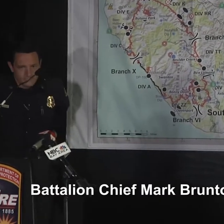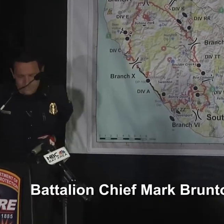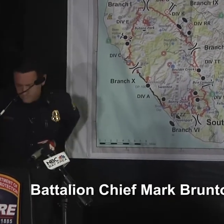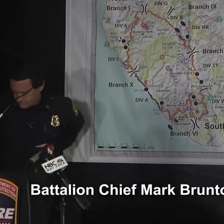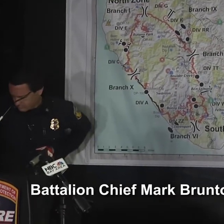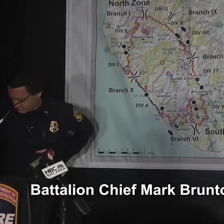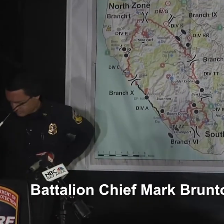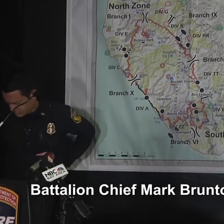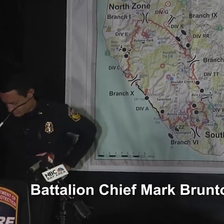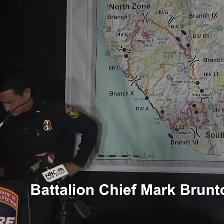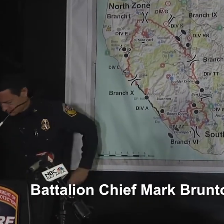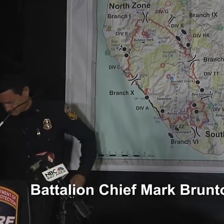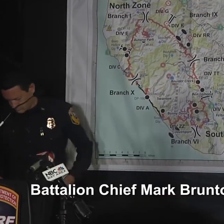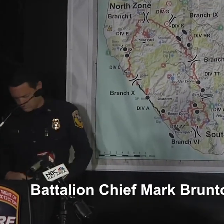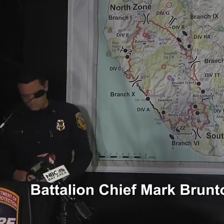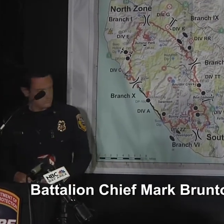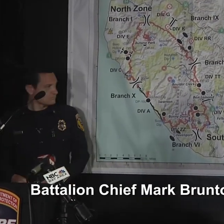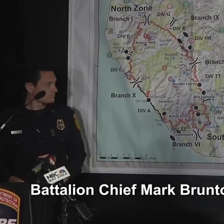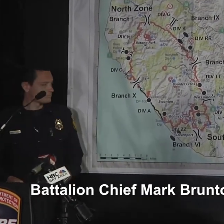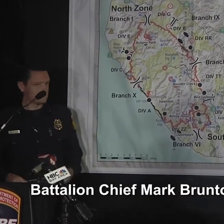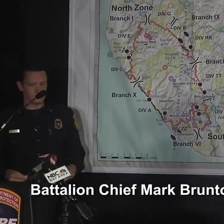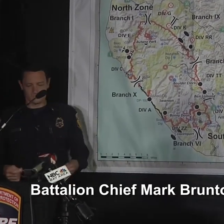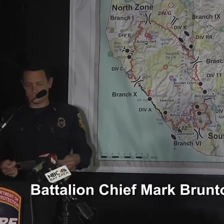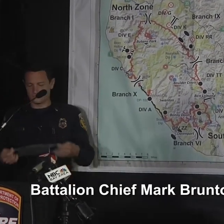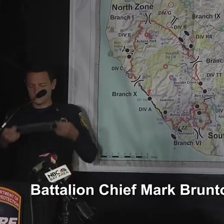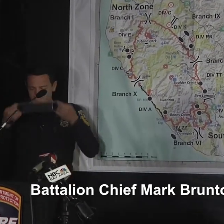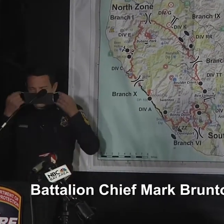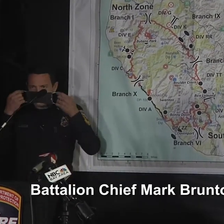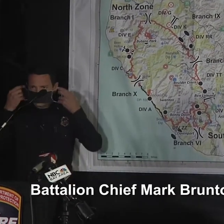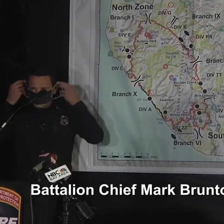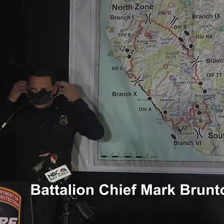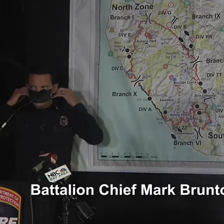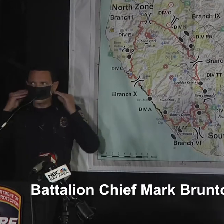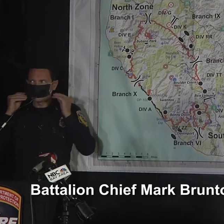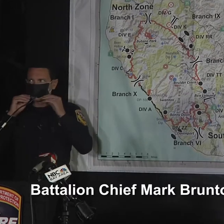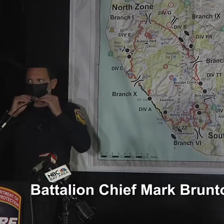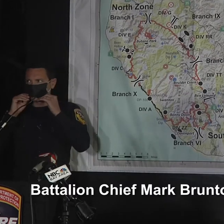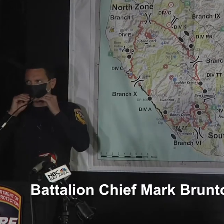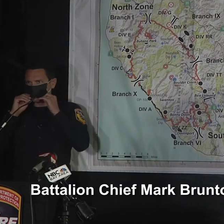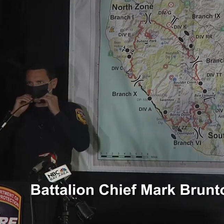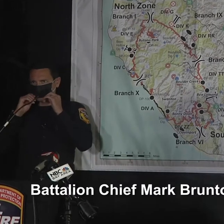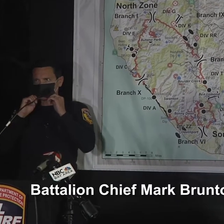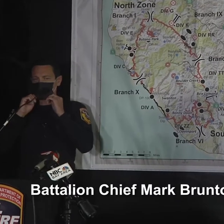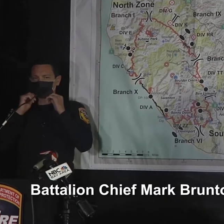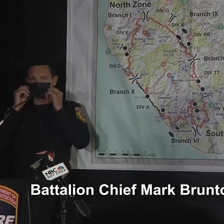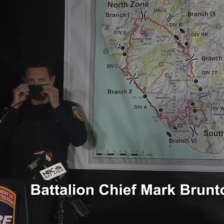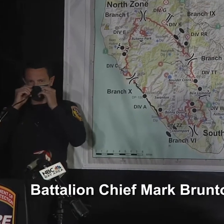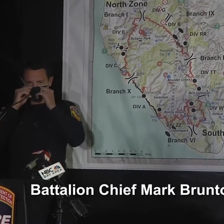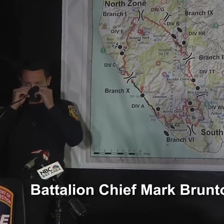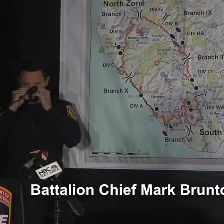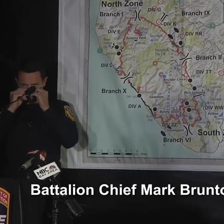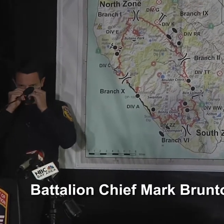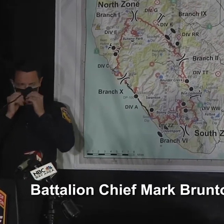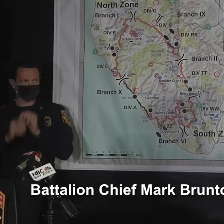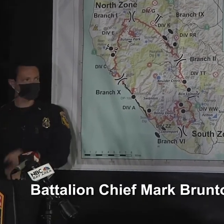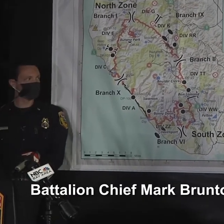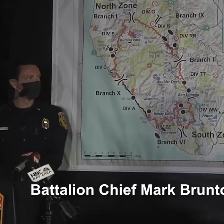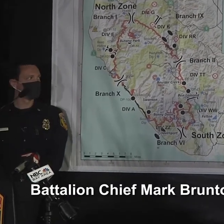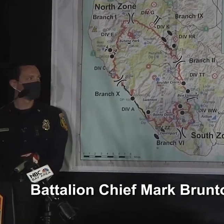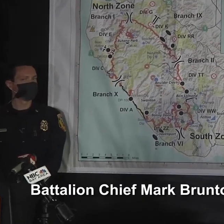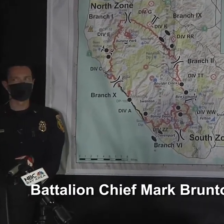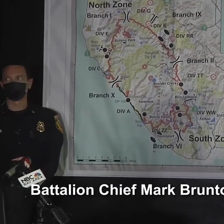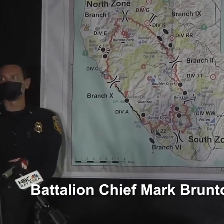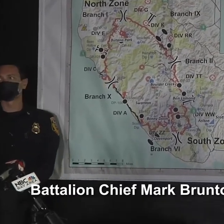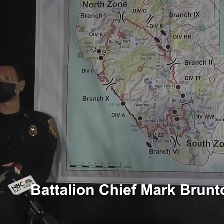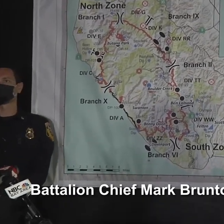Good morning. So the past couple of days, we've seen significant progress in our firefight on this incident. The weather's really cooperated with us.